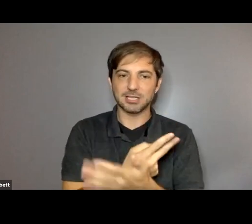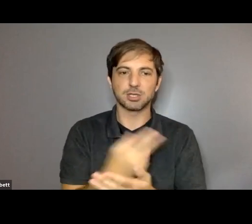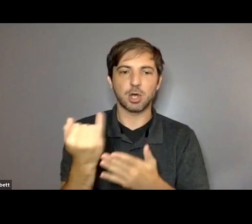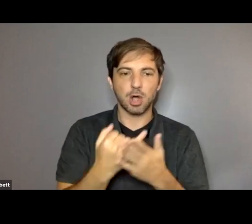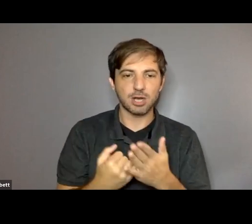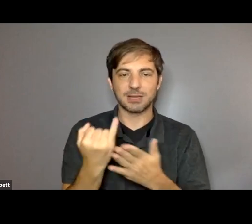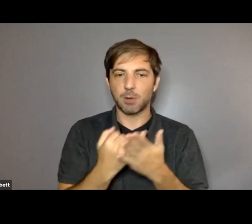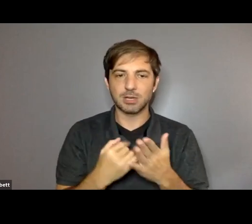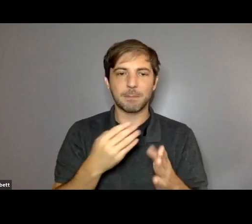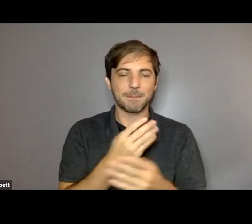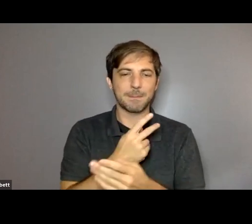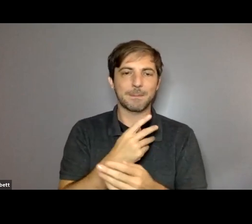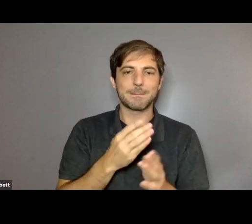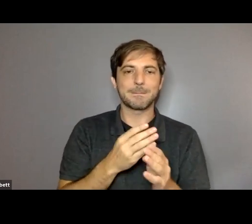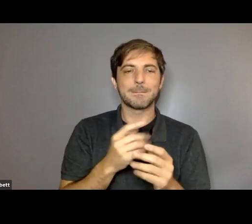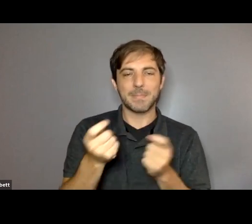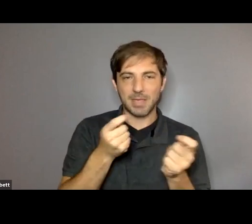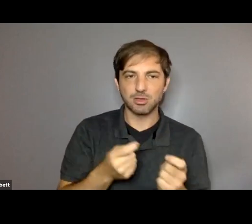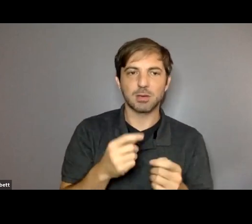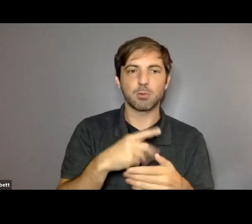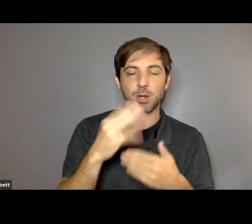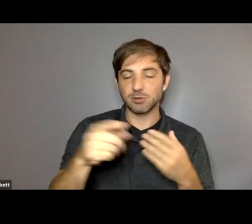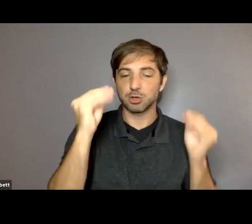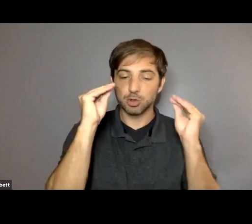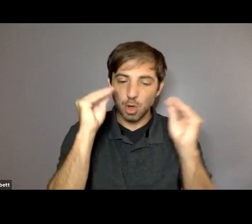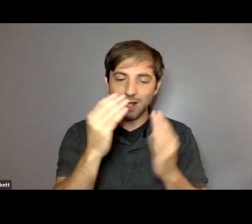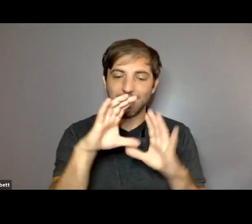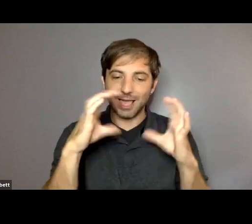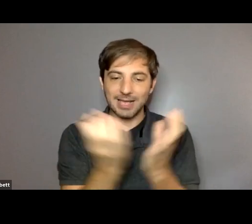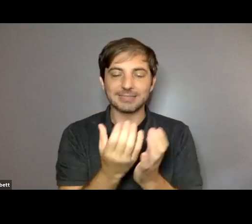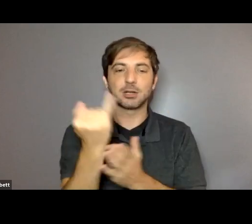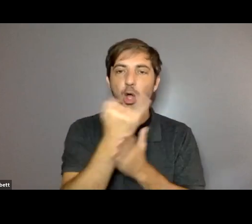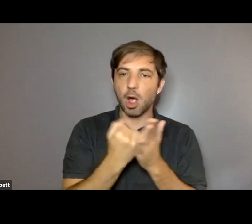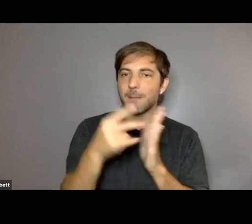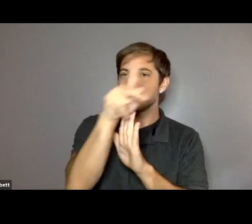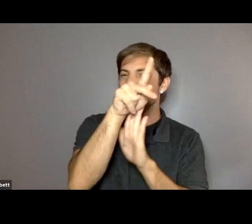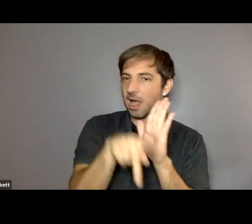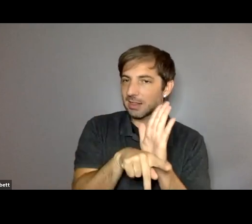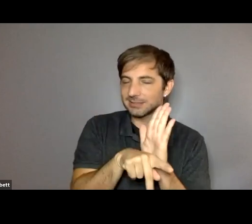Program. She has taught courses in art policy and